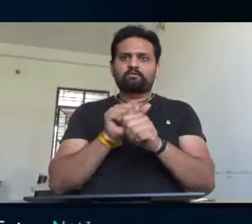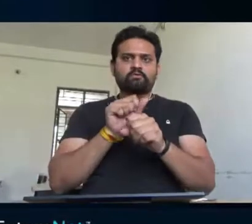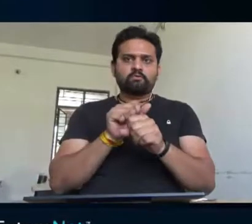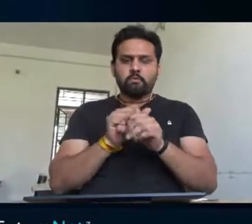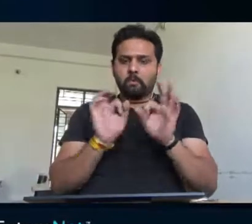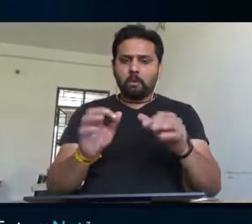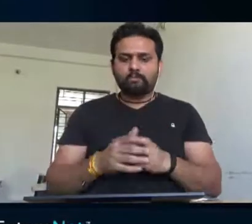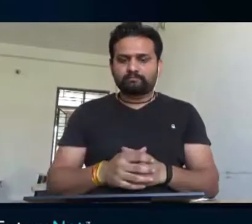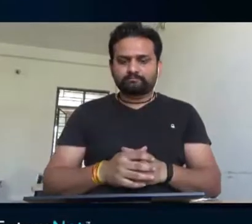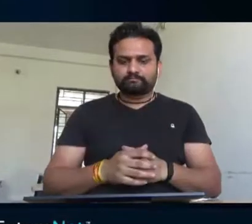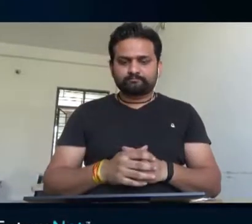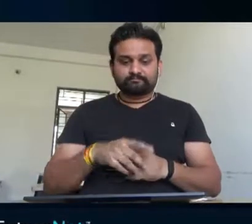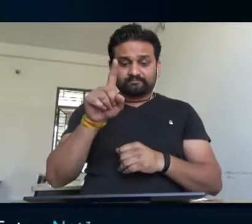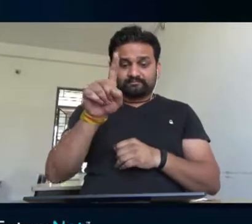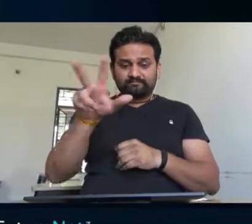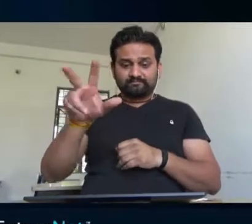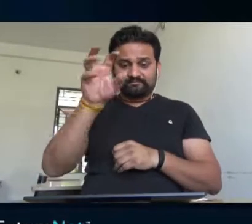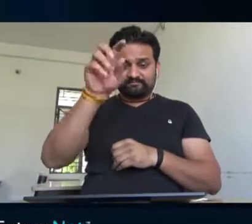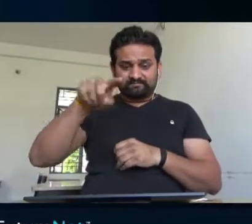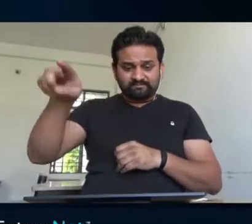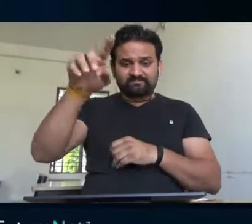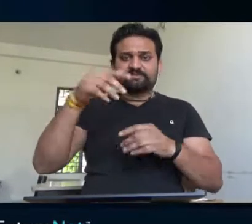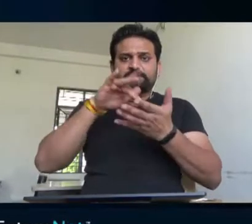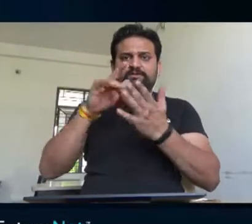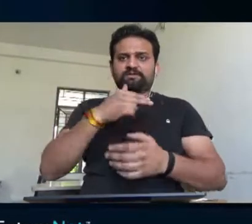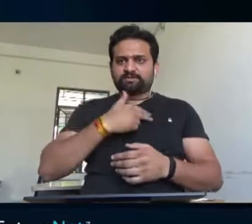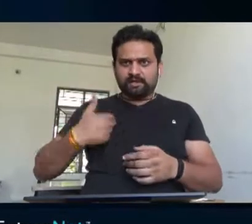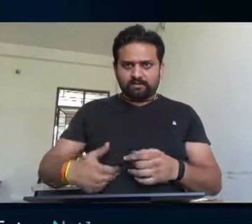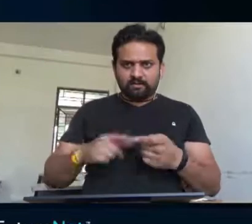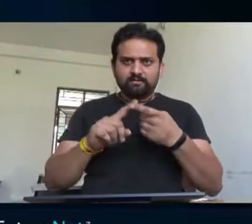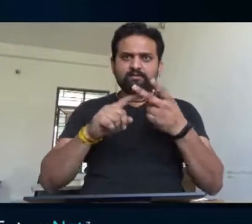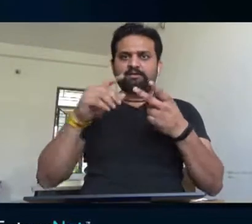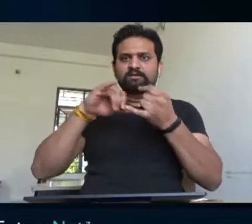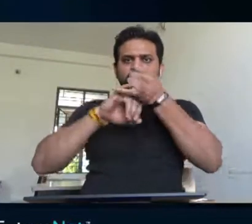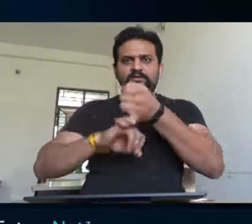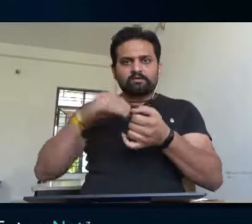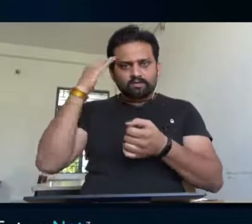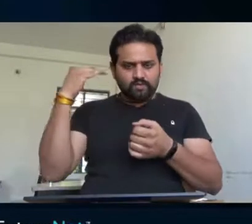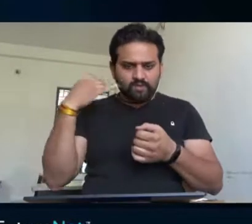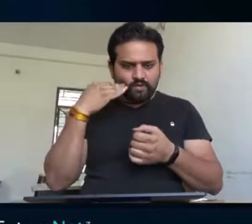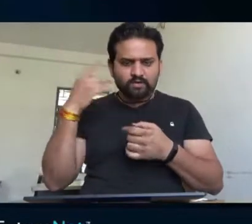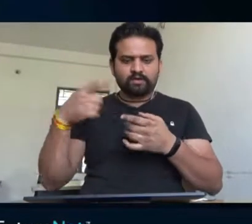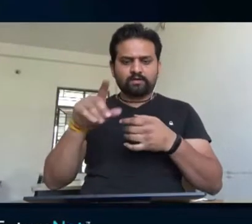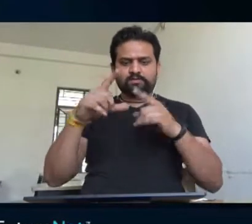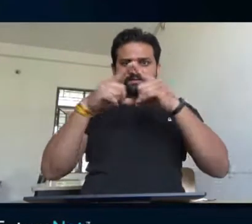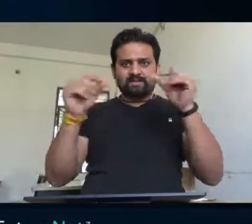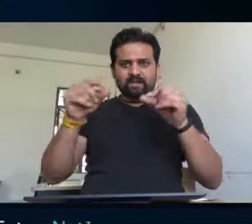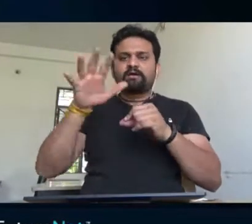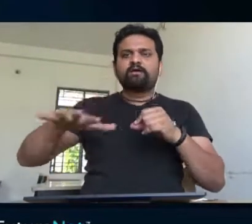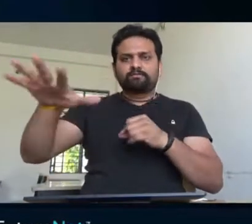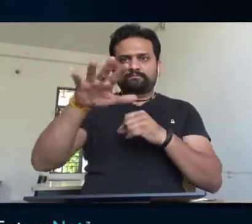multiplicators. 18 of them in China, in South Korea, and in Japan. We are in more